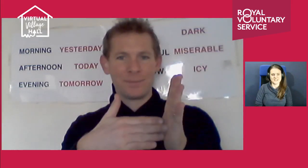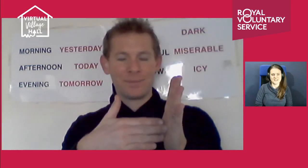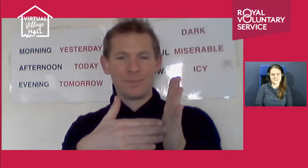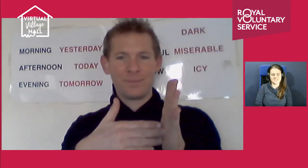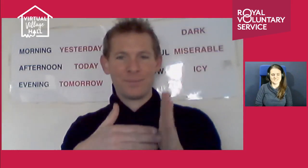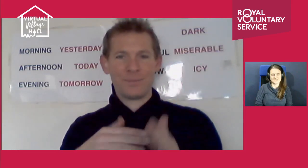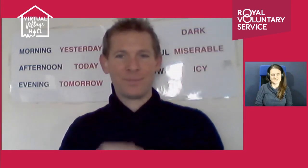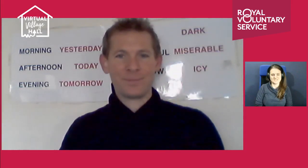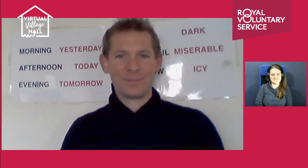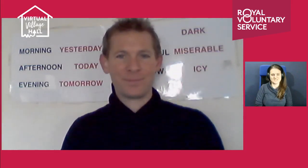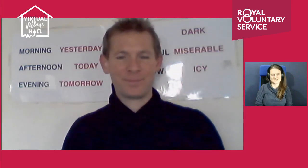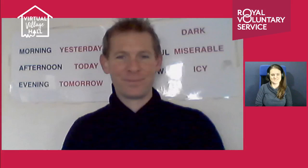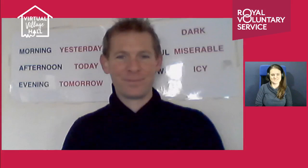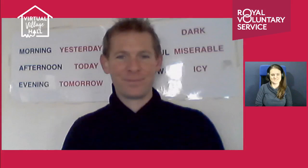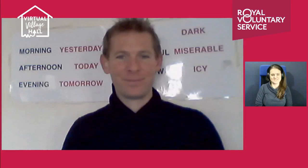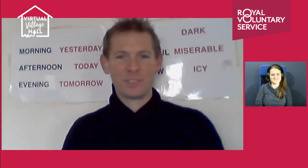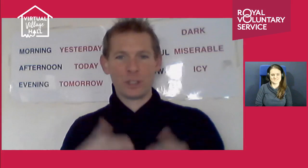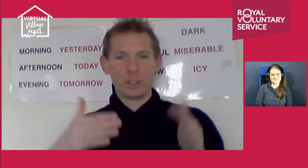Today.